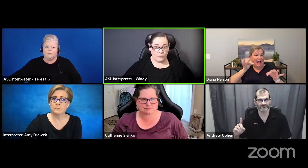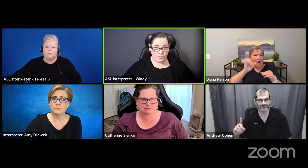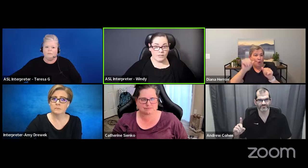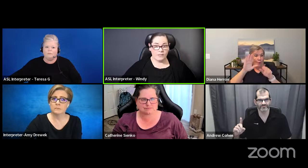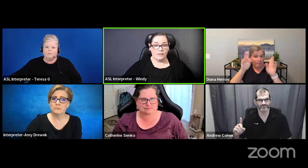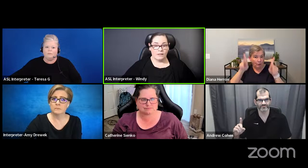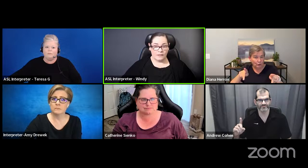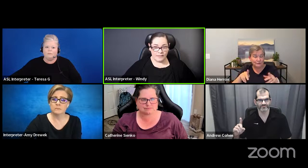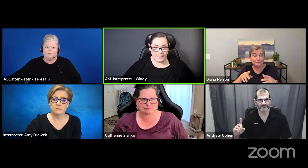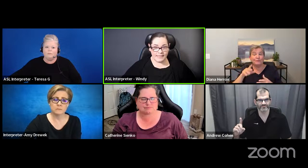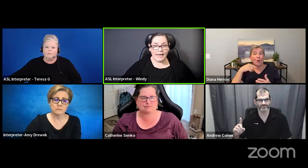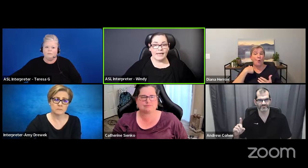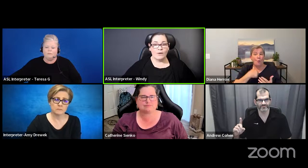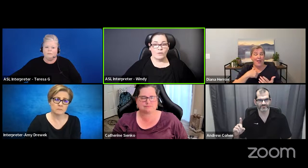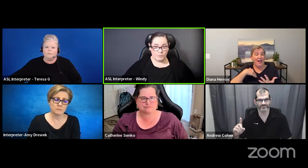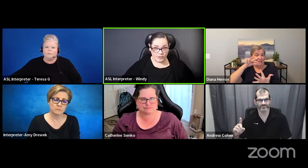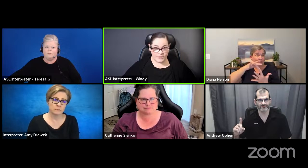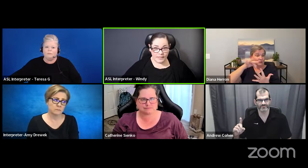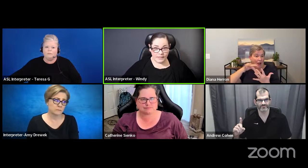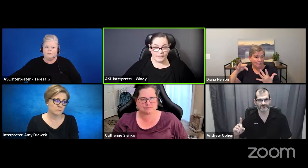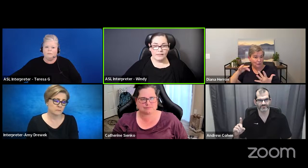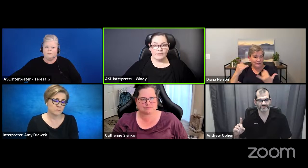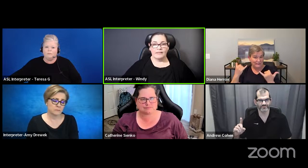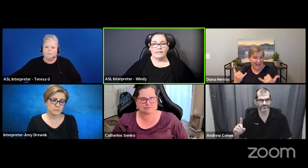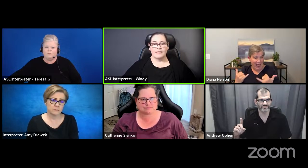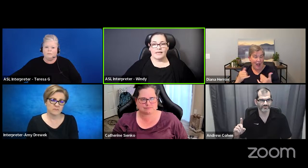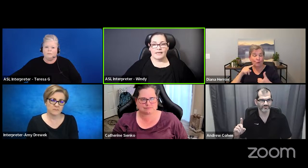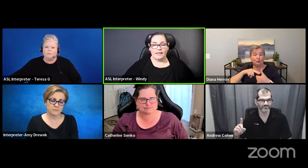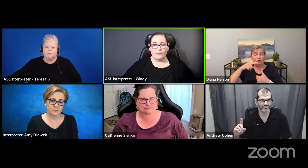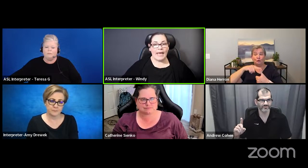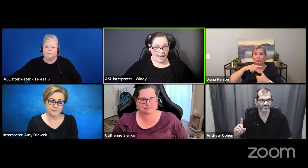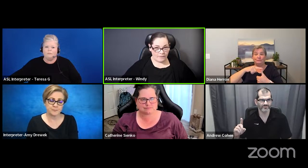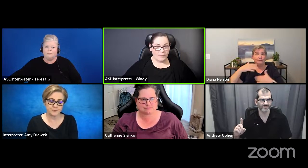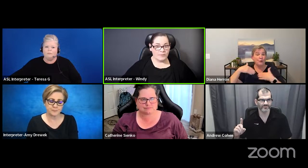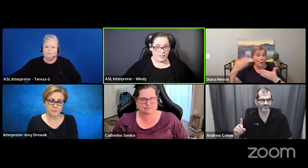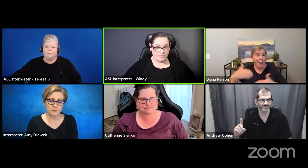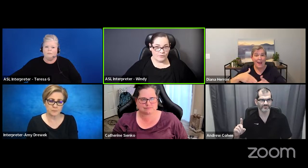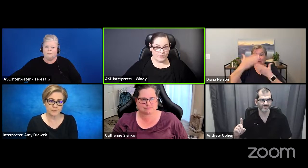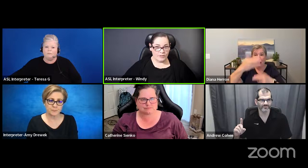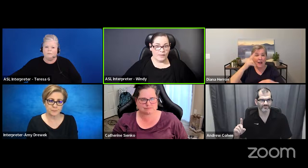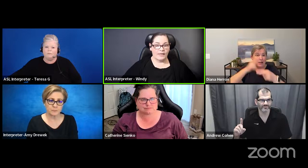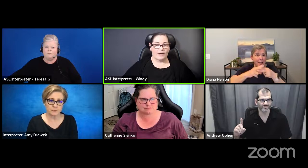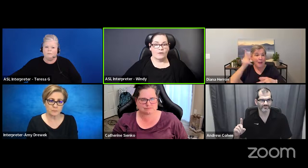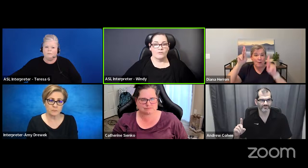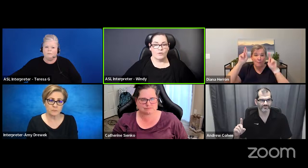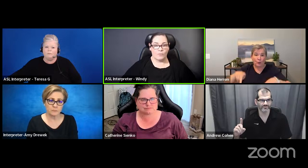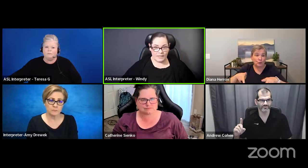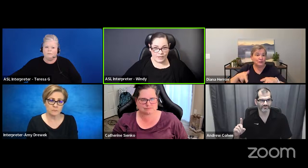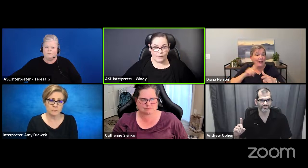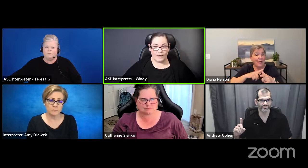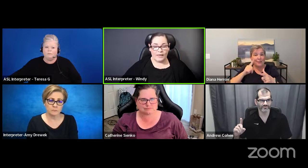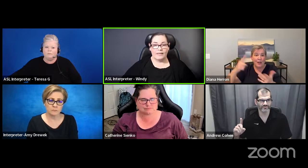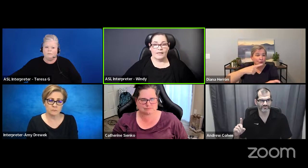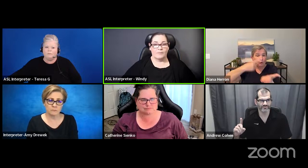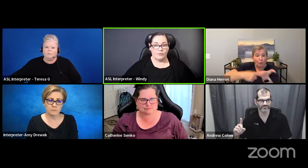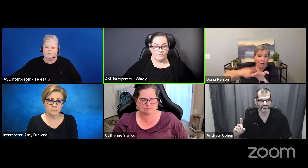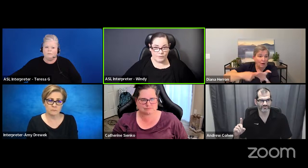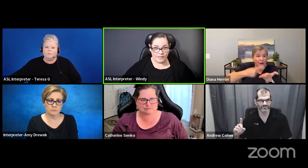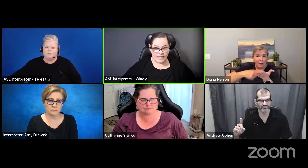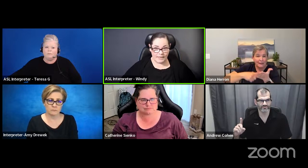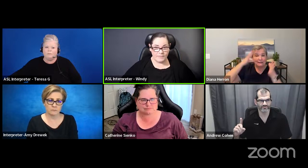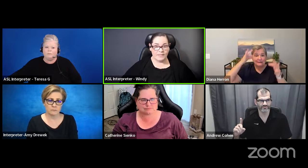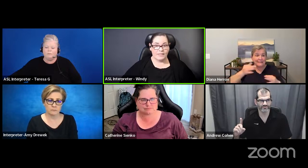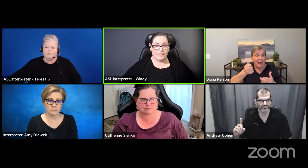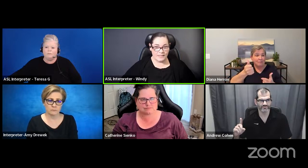go about deciding which person? We have options before us right now, so we can go ahead and